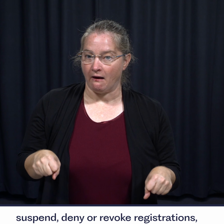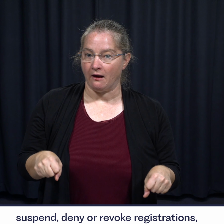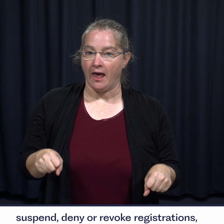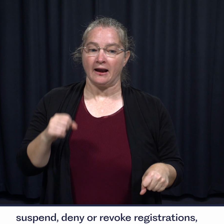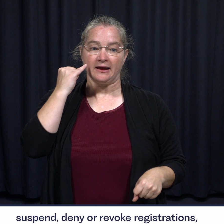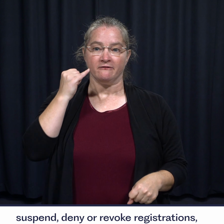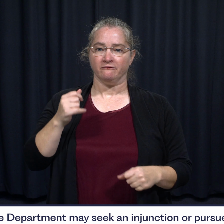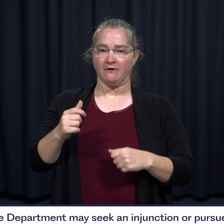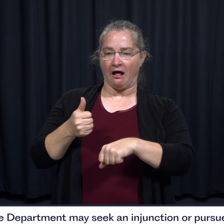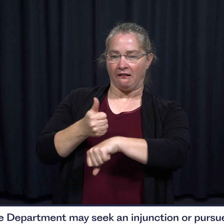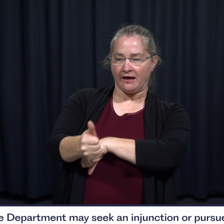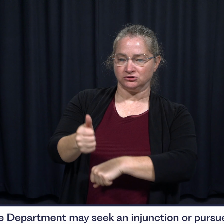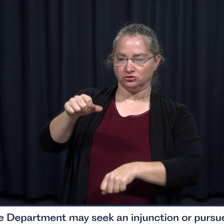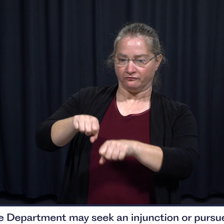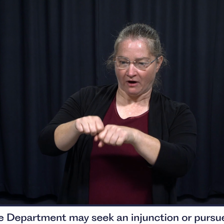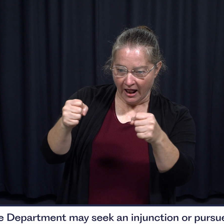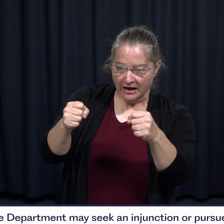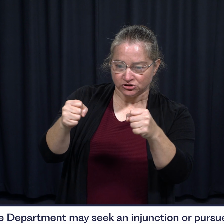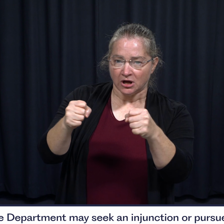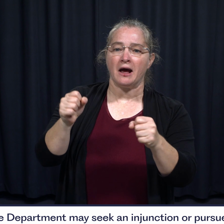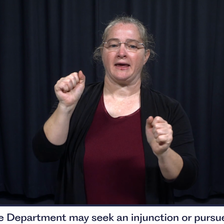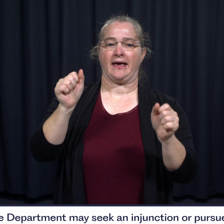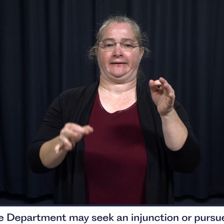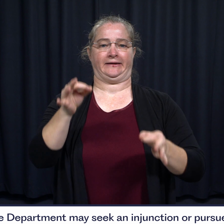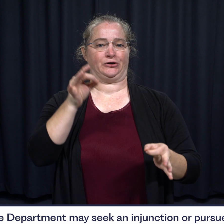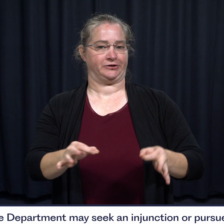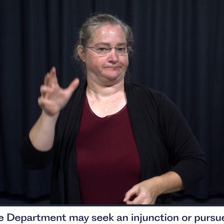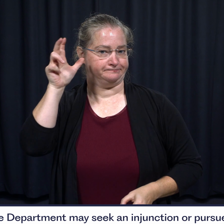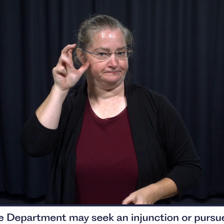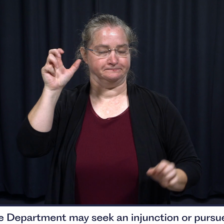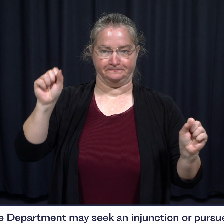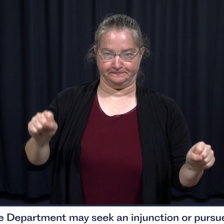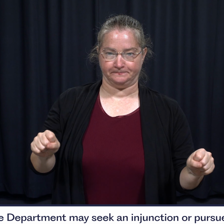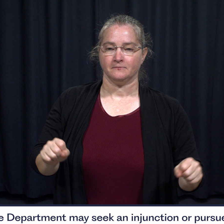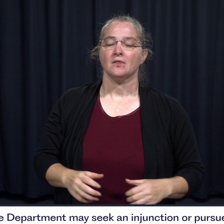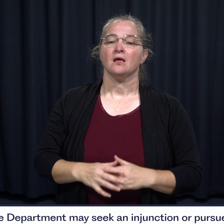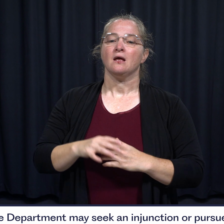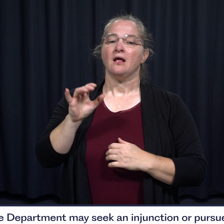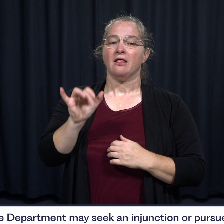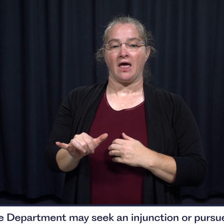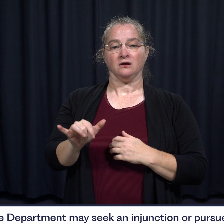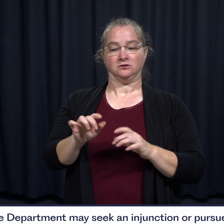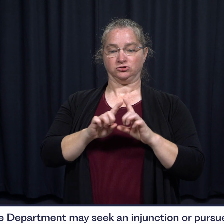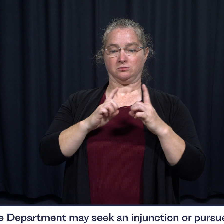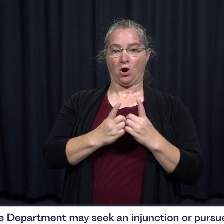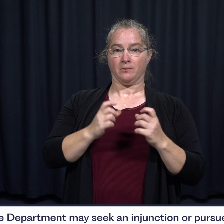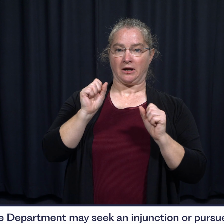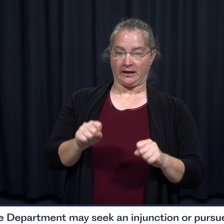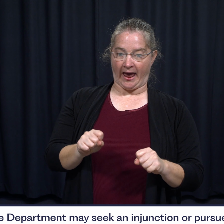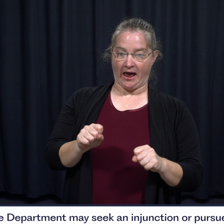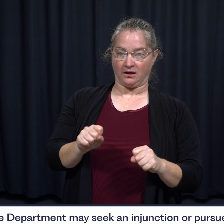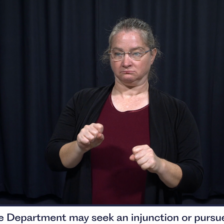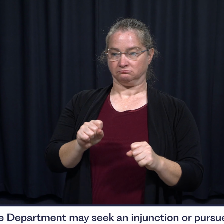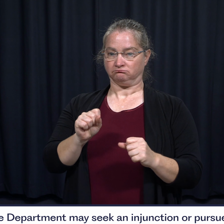violations. The Department may seek an injunction or pursue criminal action against unregistered